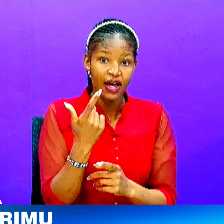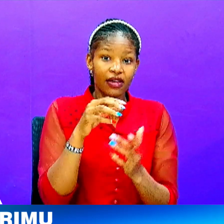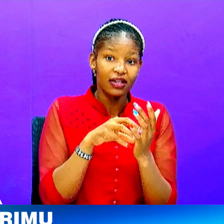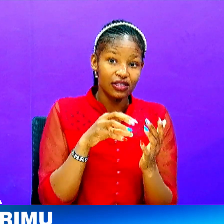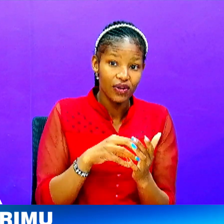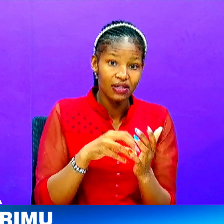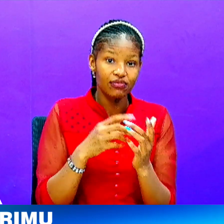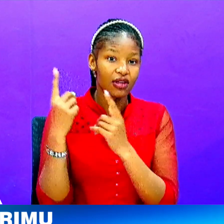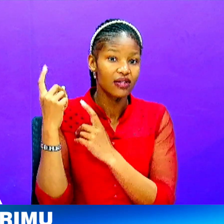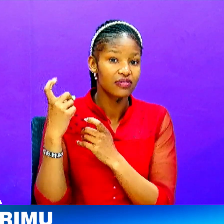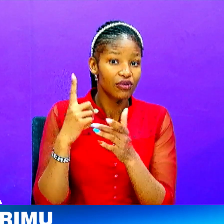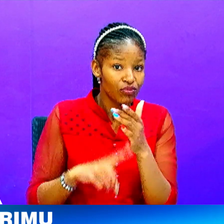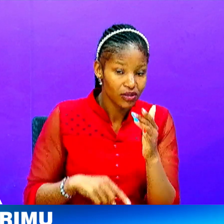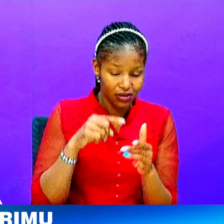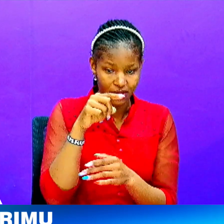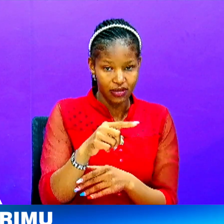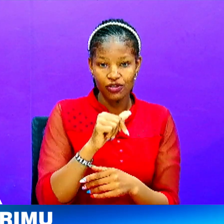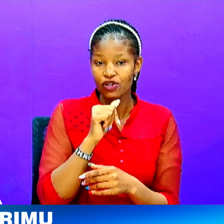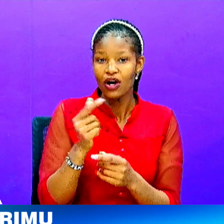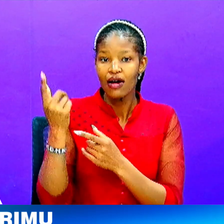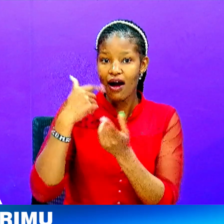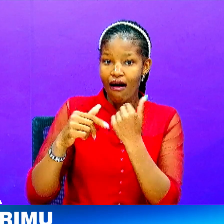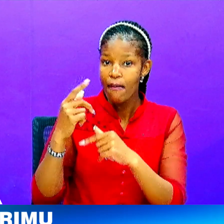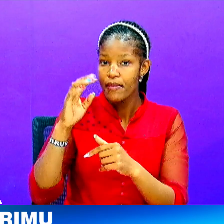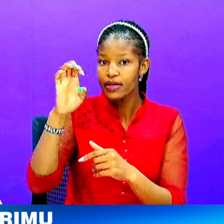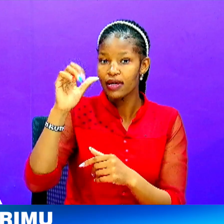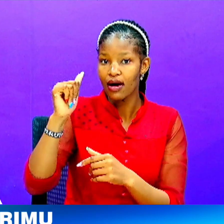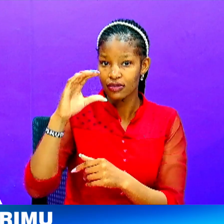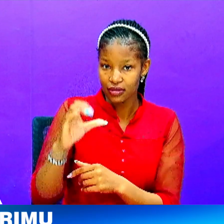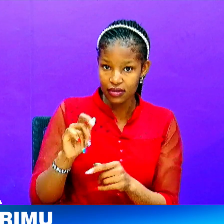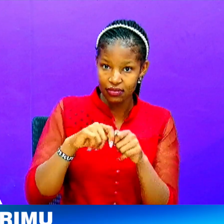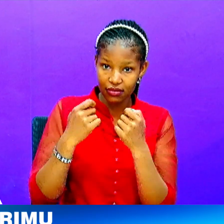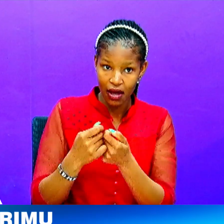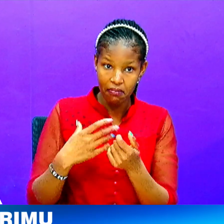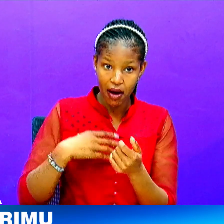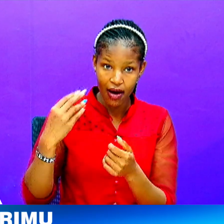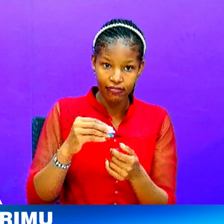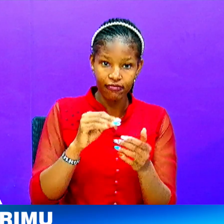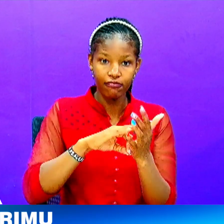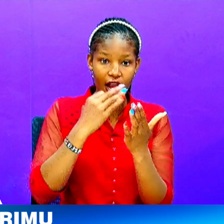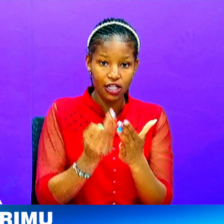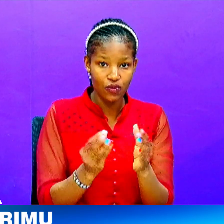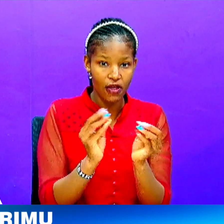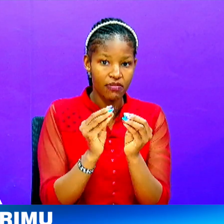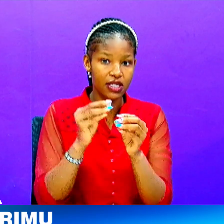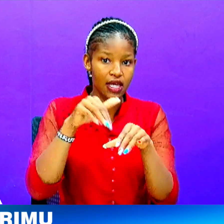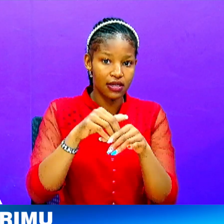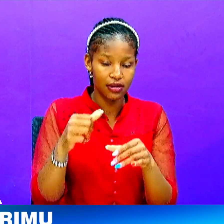treaty obligations. The issue is expected to dominate upcoming EAC trade and finance meetings in